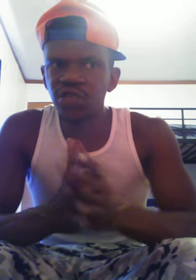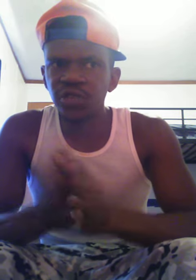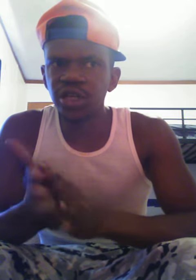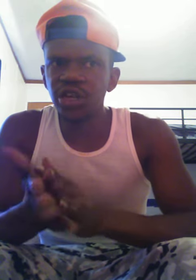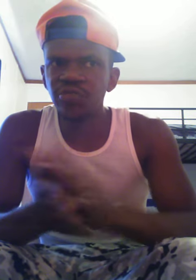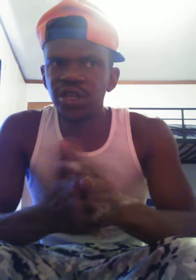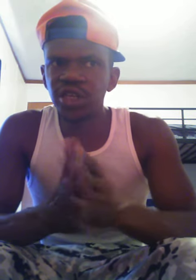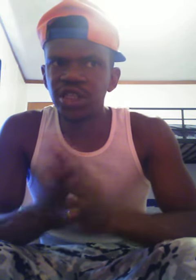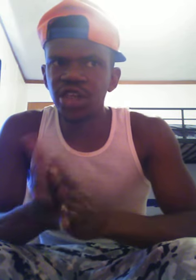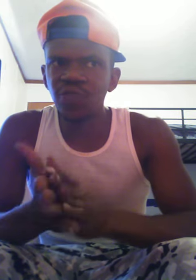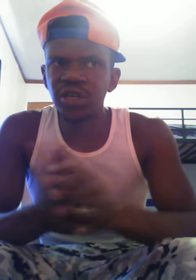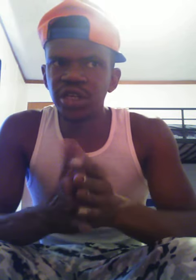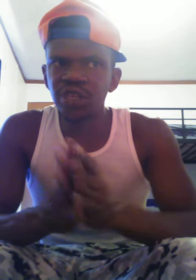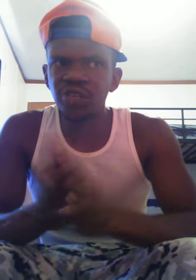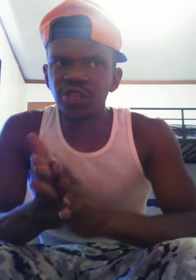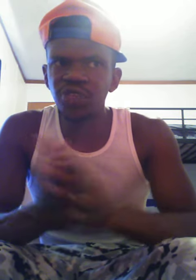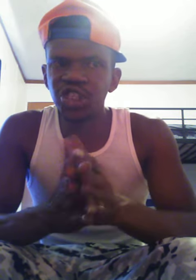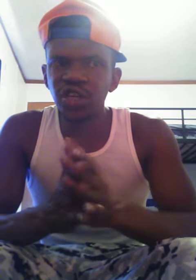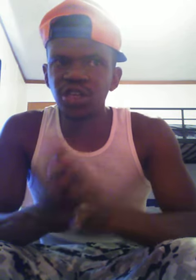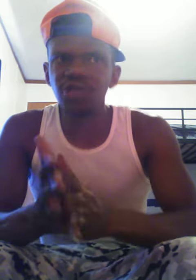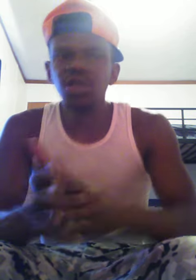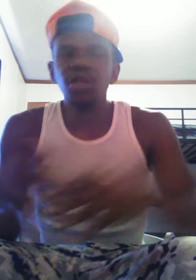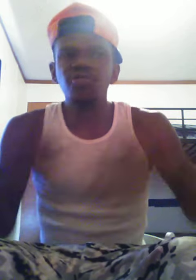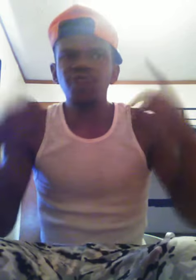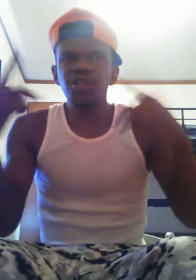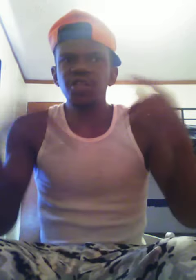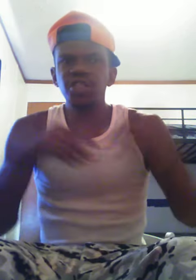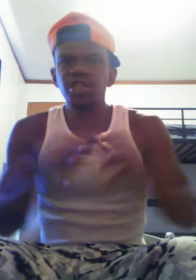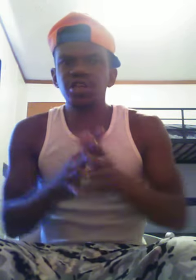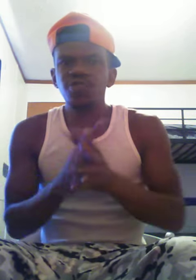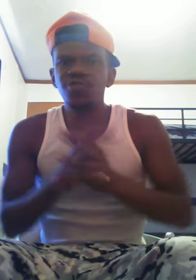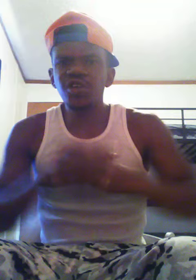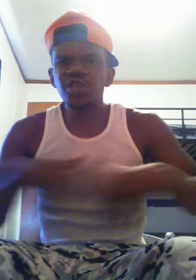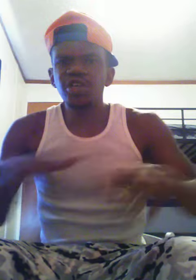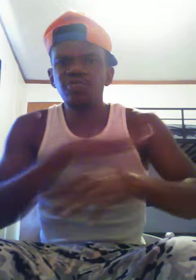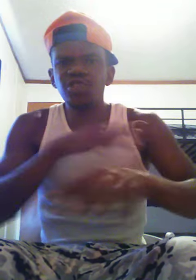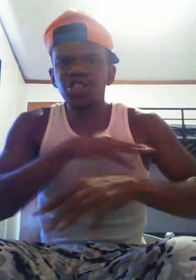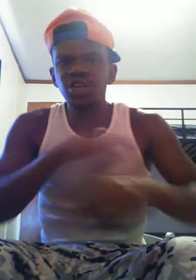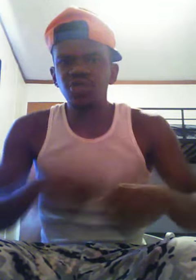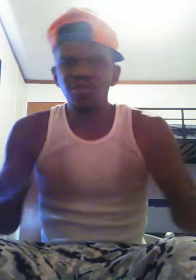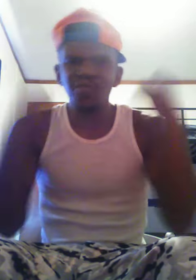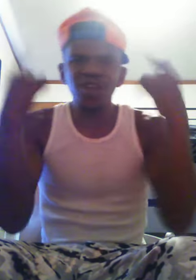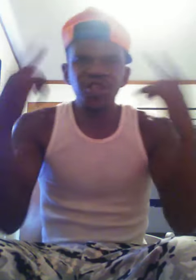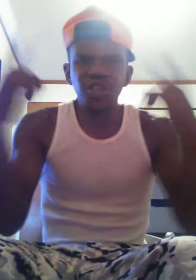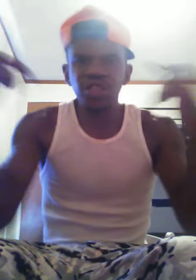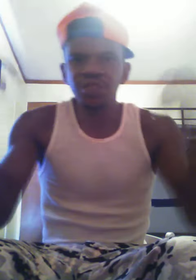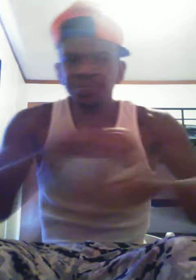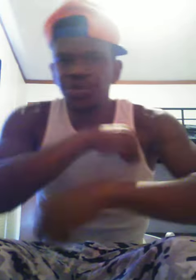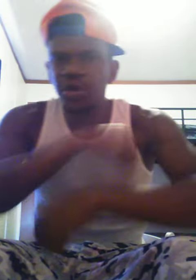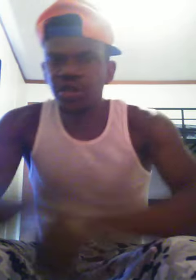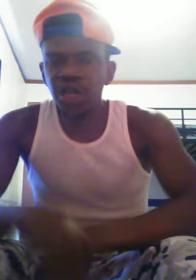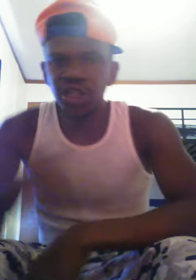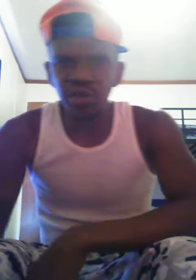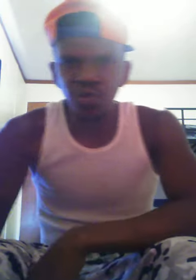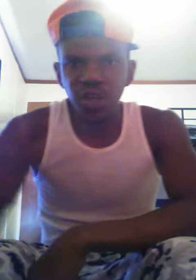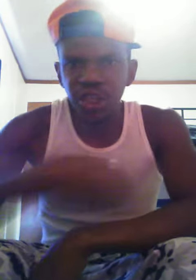in the enemy. Can't stop me. The enemy could be shut. Come by Jesus' name, come by the enemy. Shut. Come by Jesus' name. My God said, of course, and I